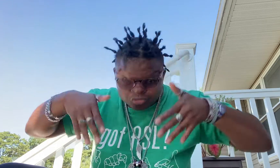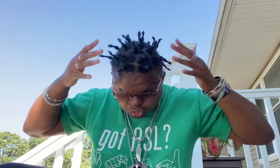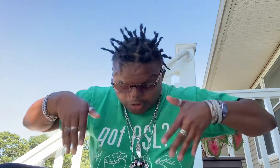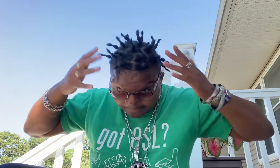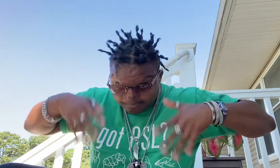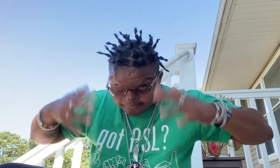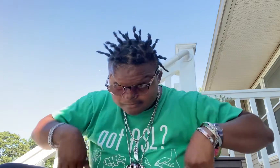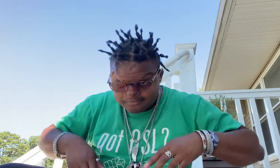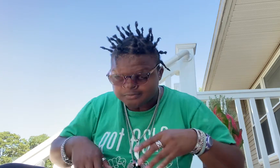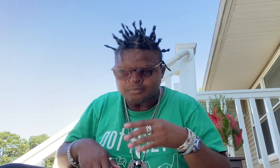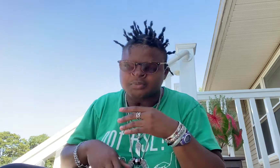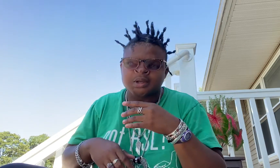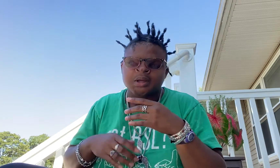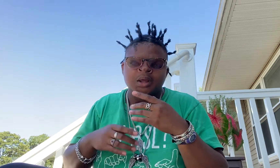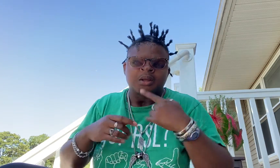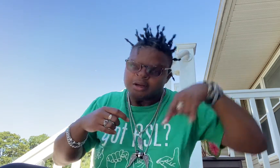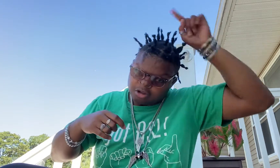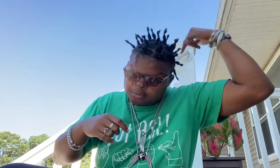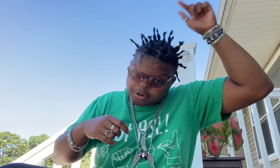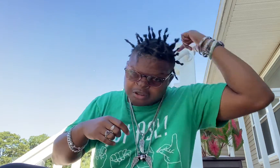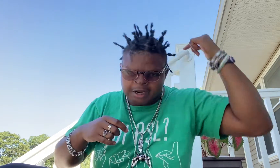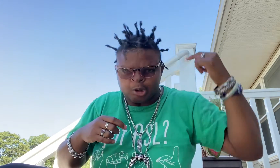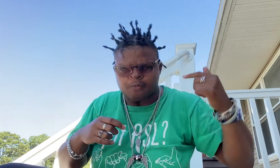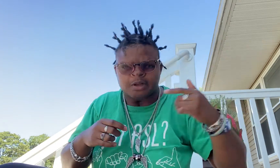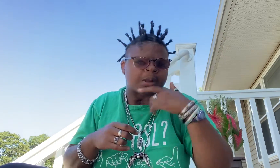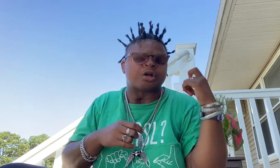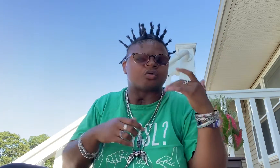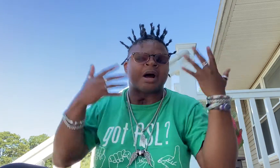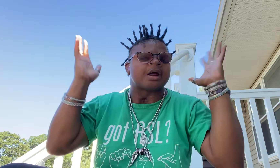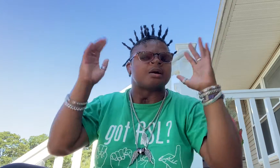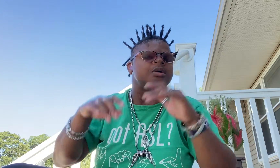drip. I just put a towel over it, let it dry, and I'm done.